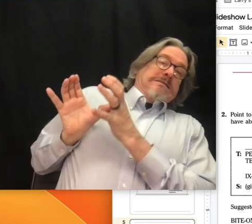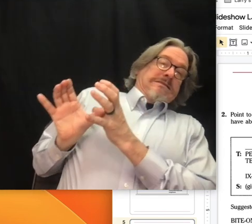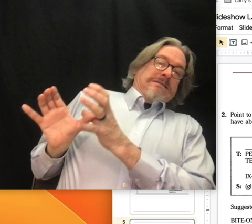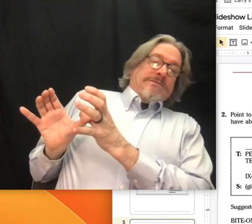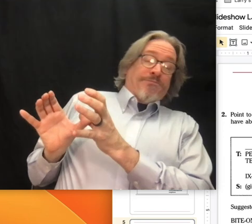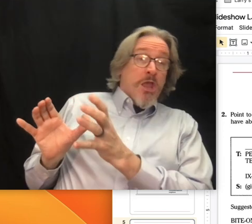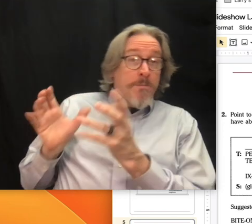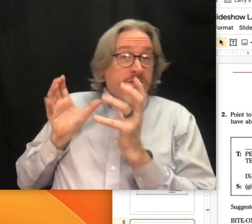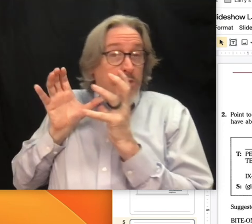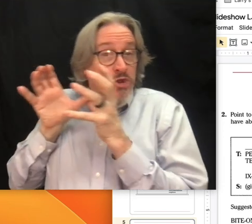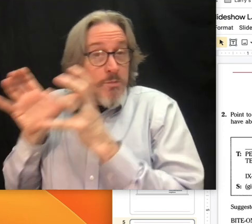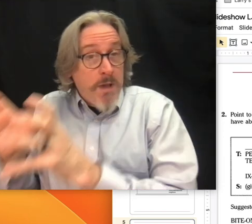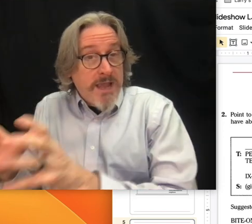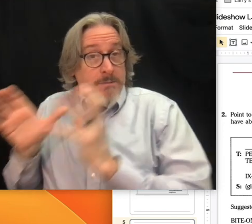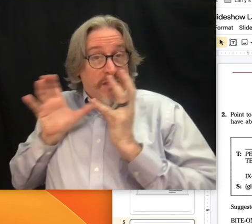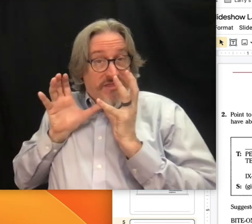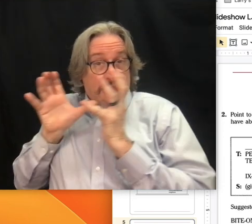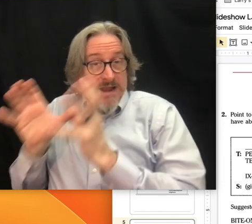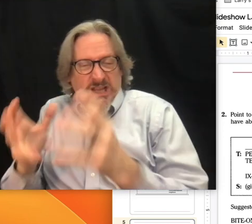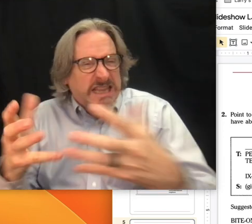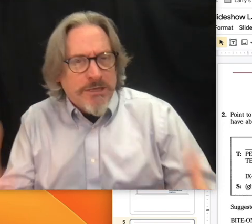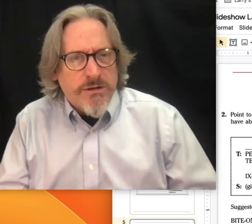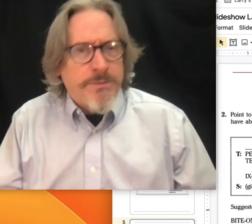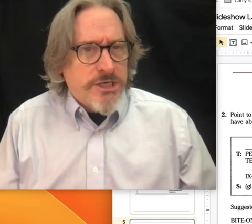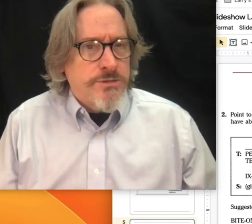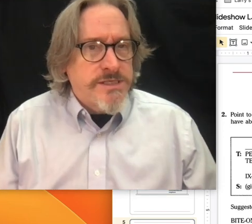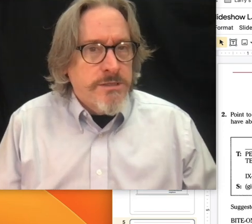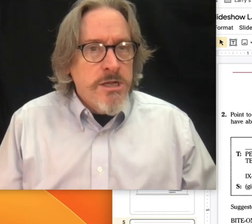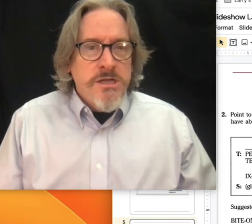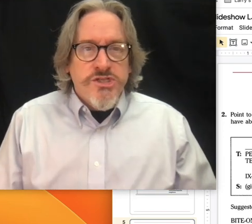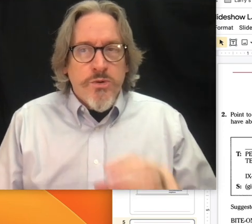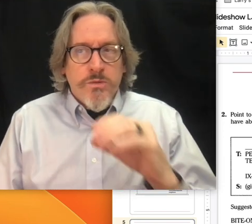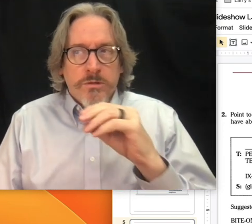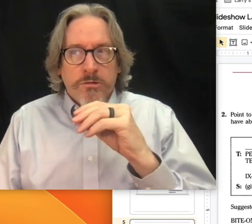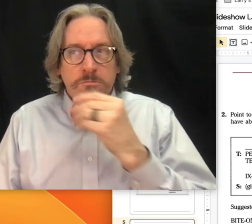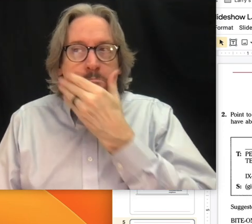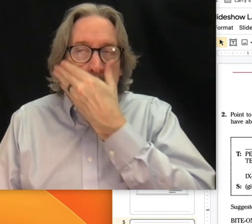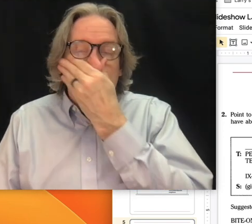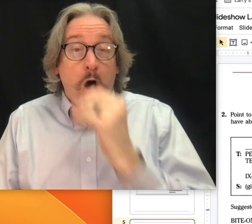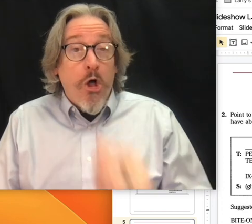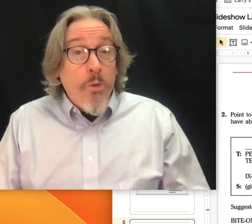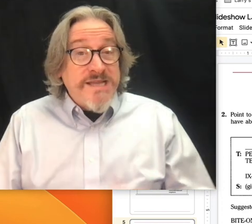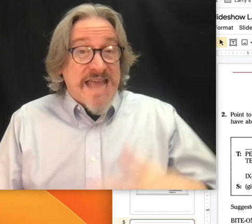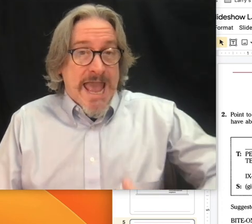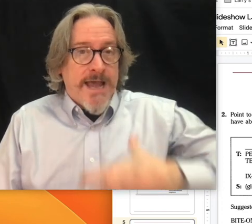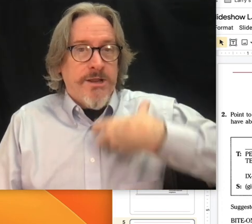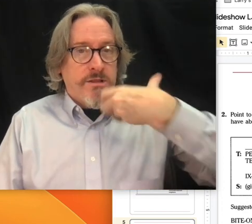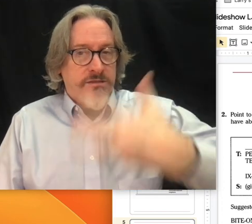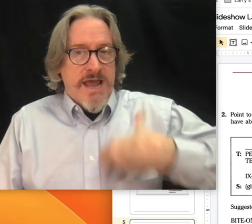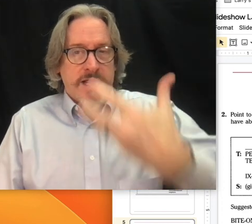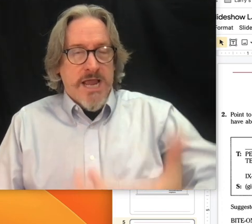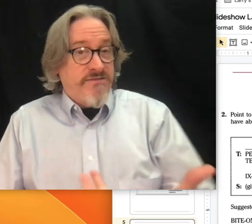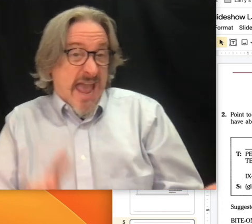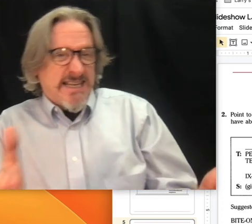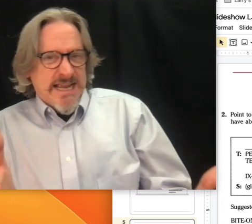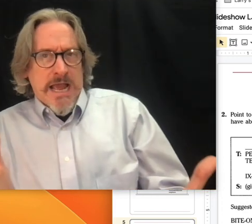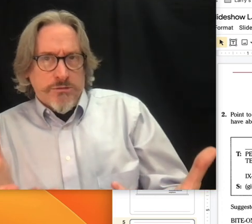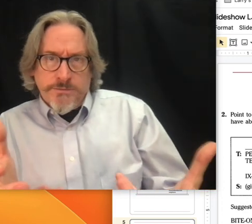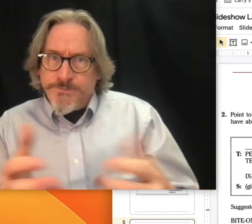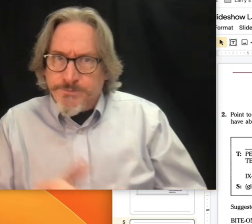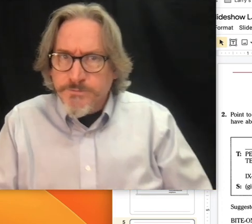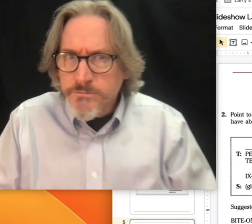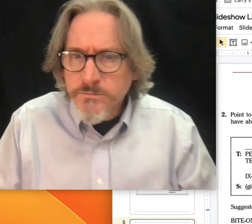licks. But the more you mime that, the clearer the picture is. So always add that kind of